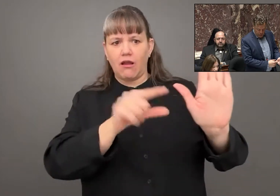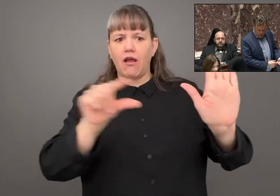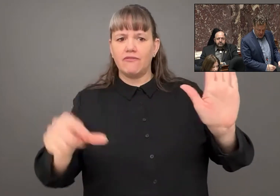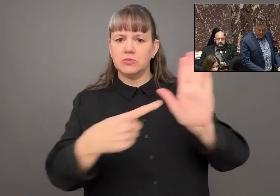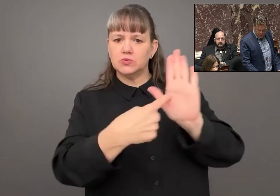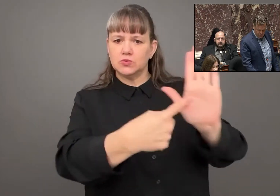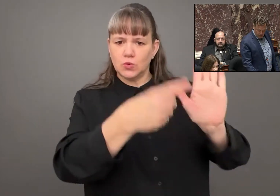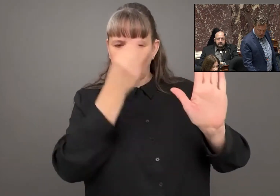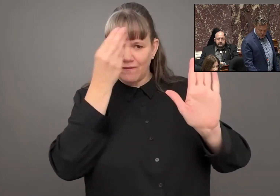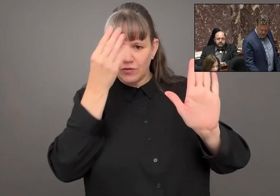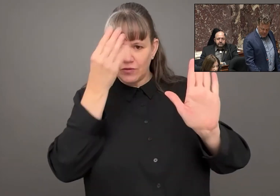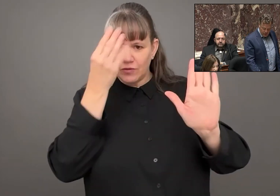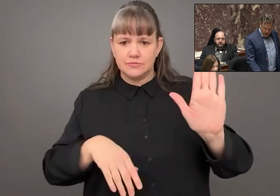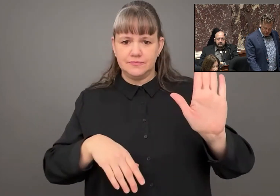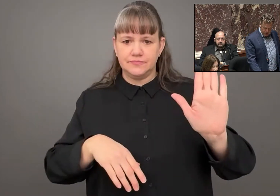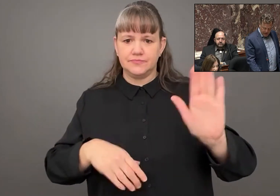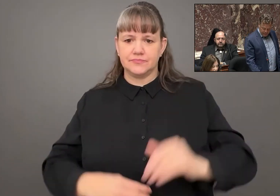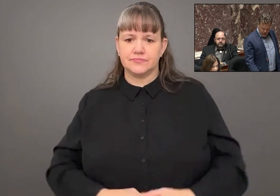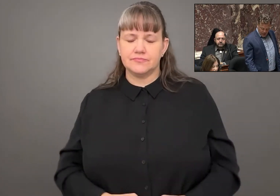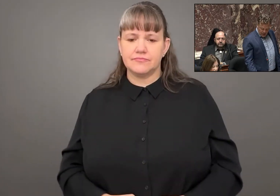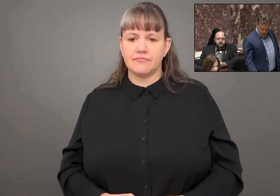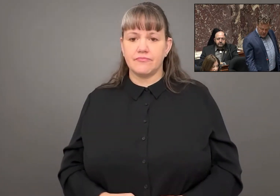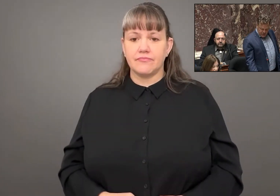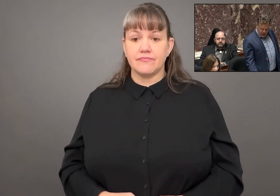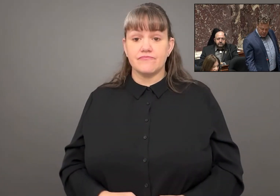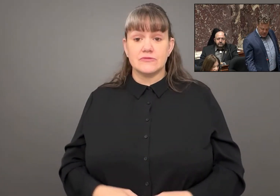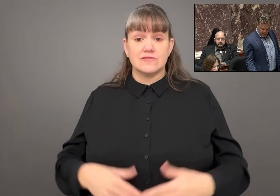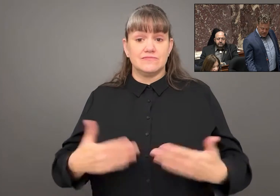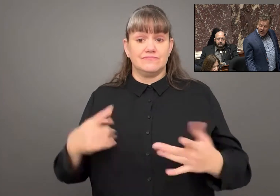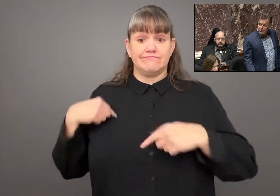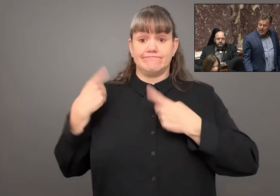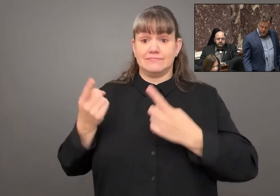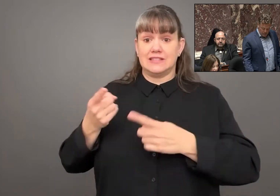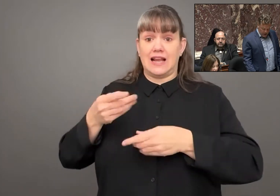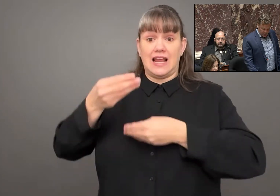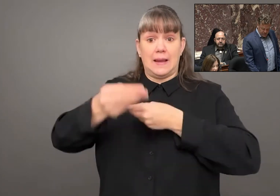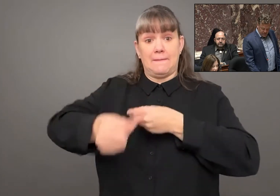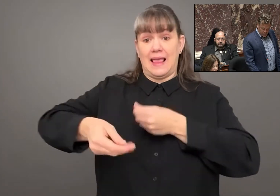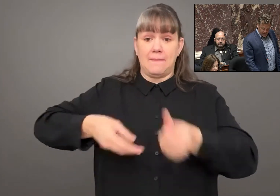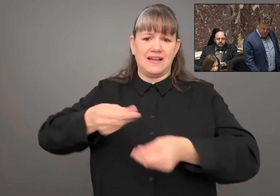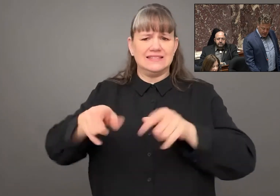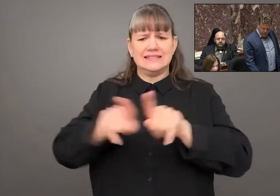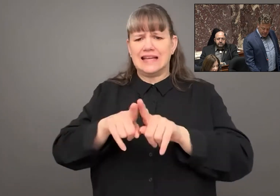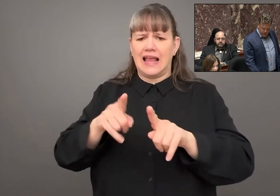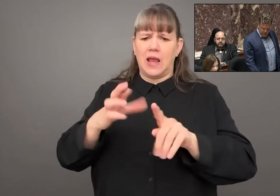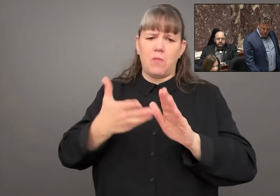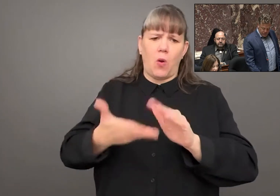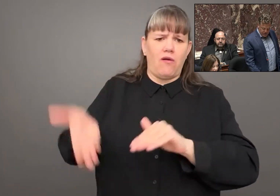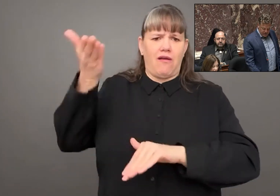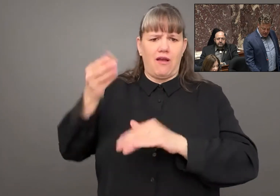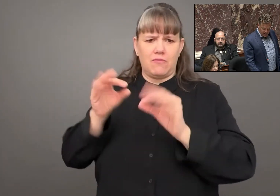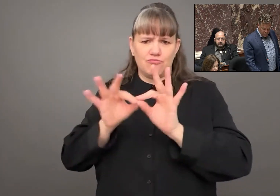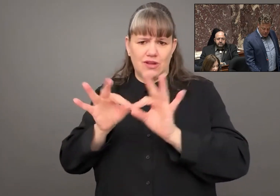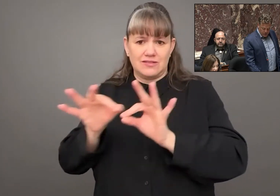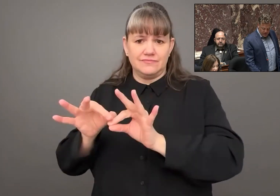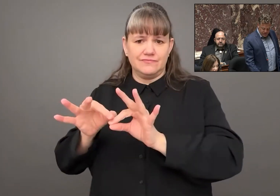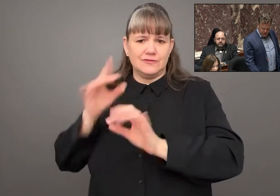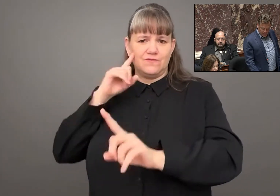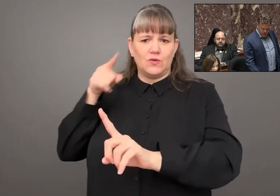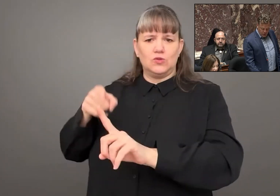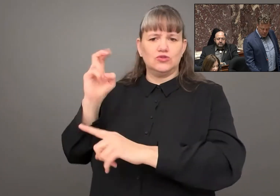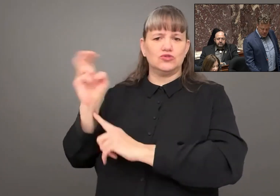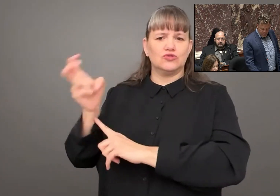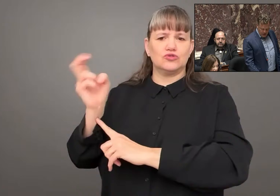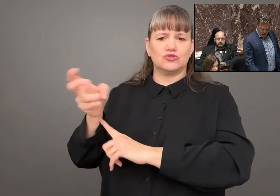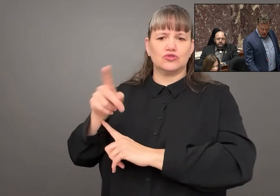differential from the TransLink levy, that they don't have to pay. So the FPTA has not benefited my constituents, despite the BCUC's data confirming that Sea to